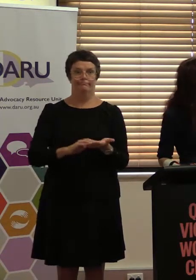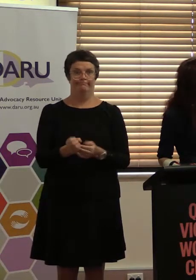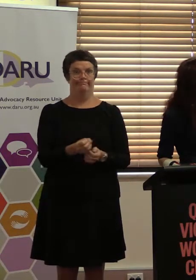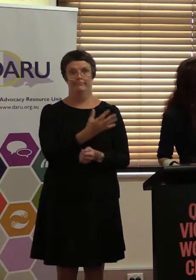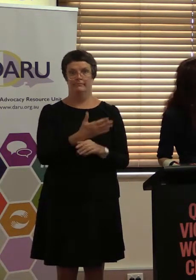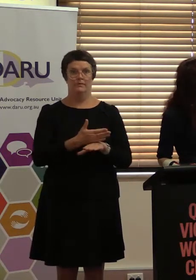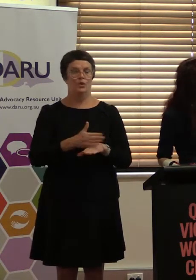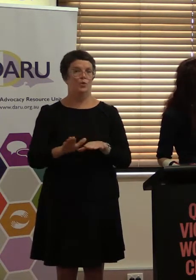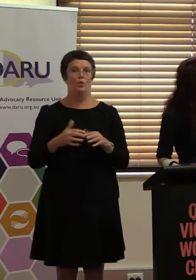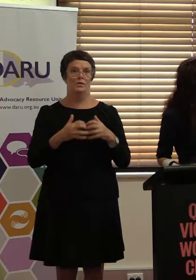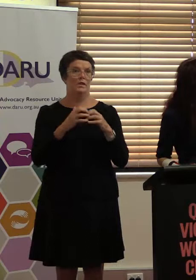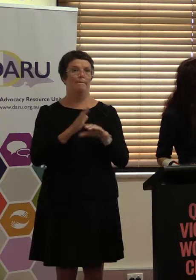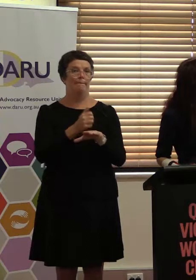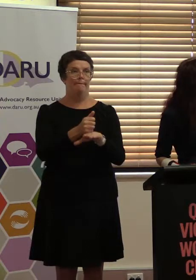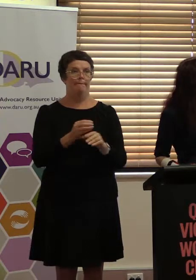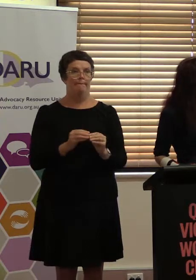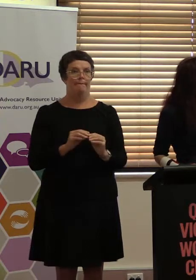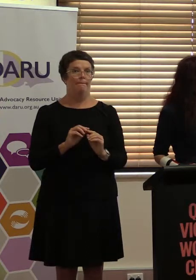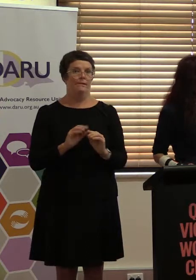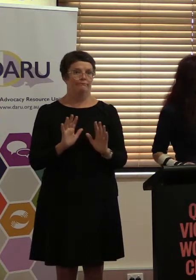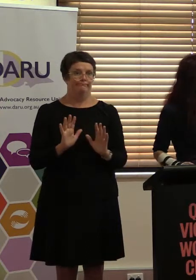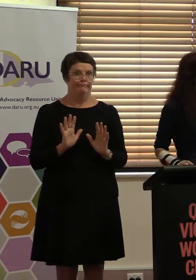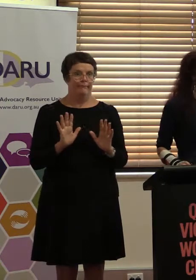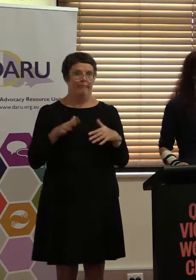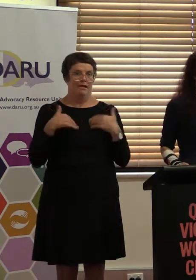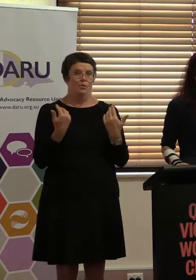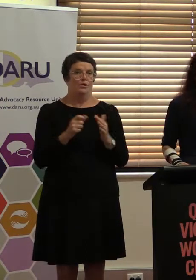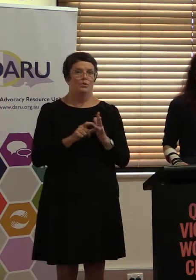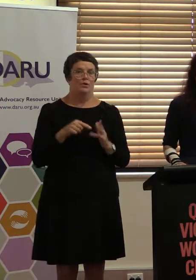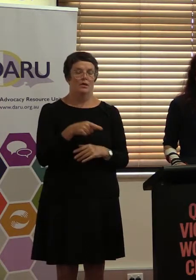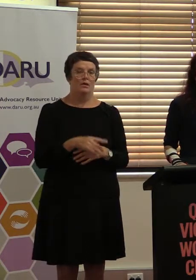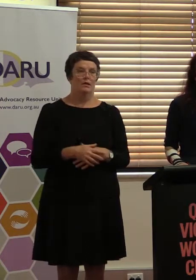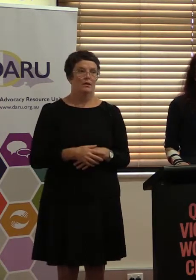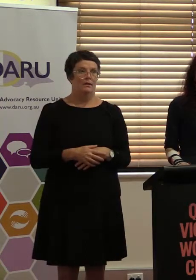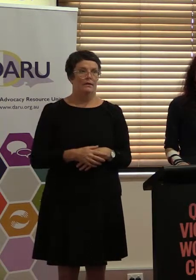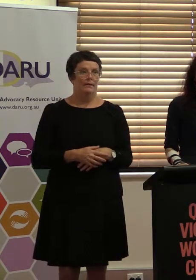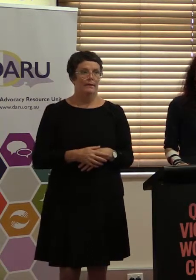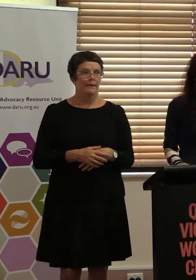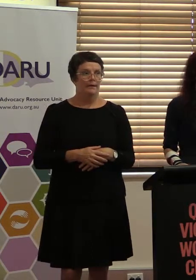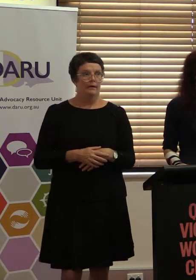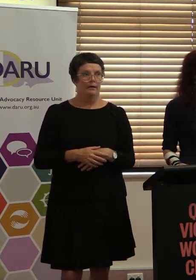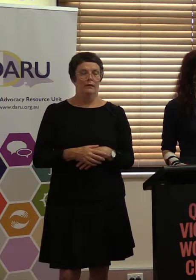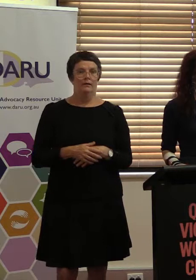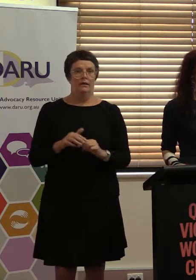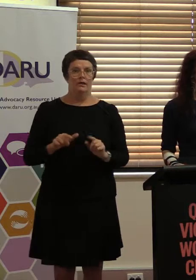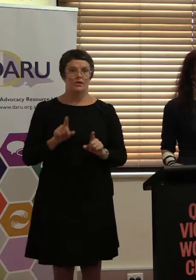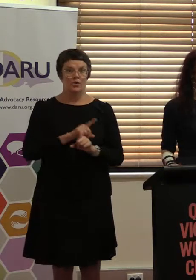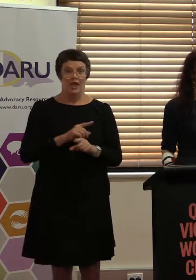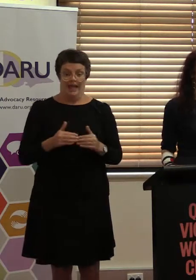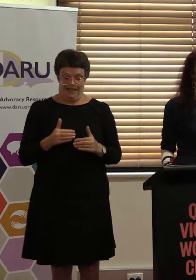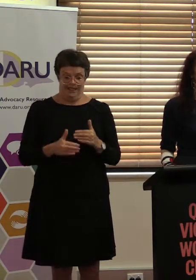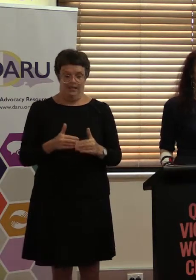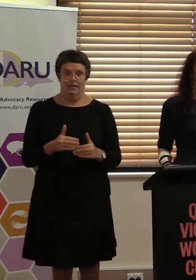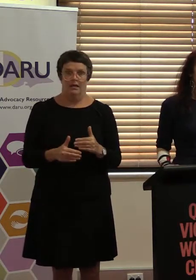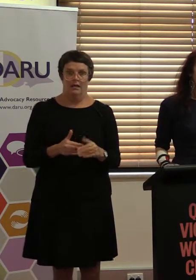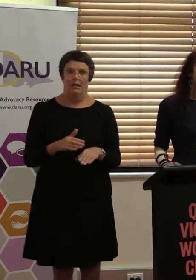So the pace of change is really quite desperate, in my